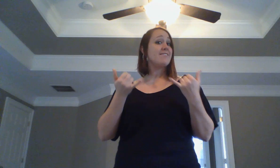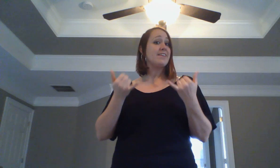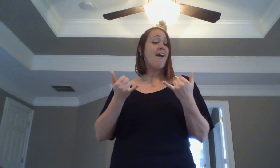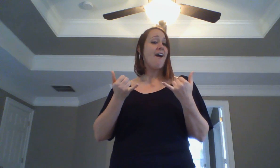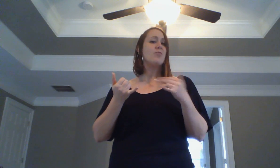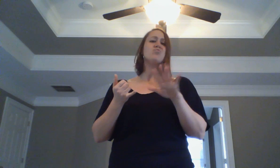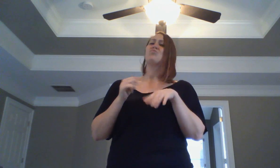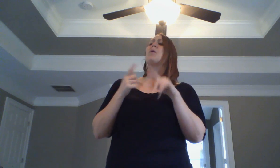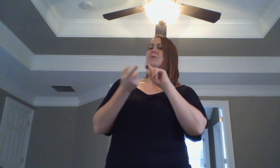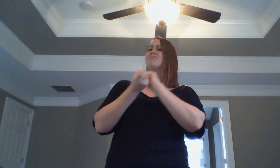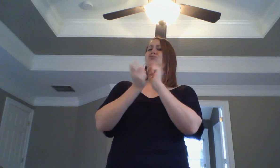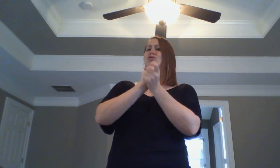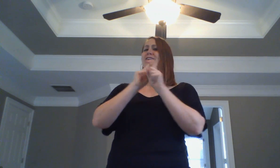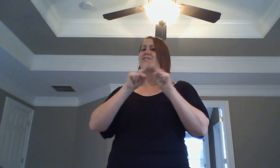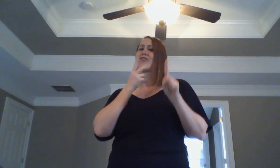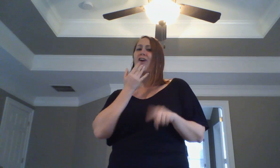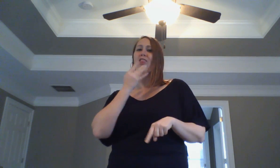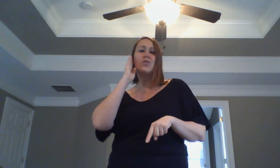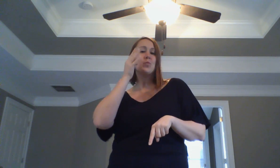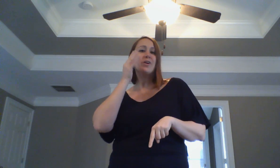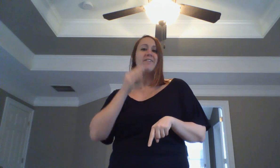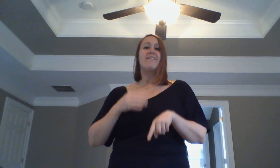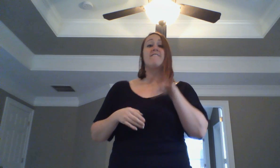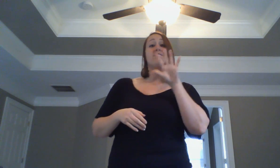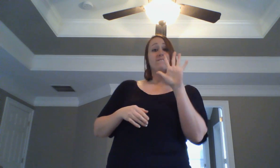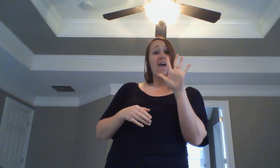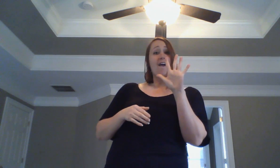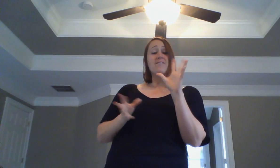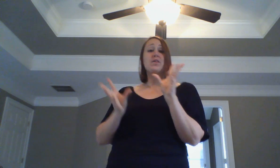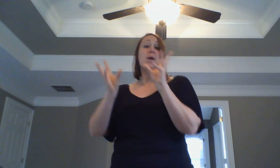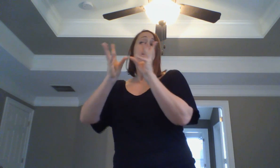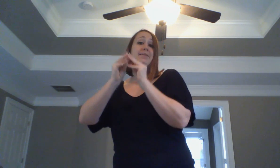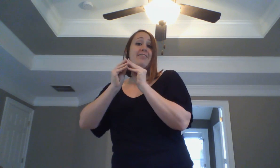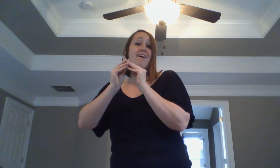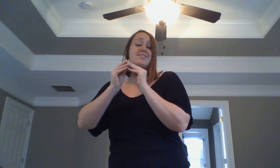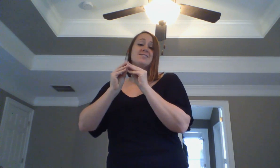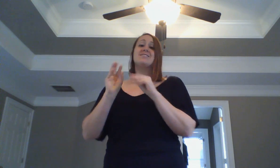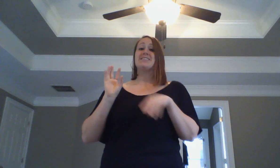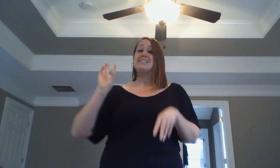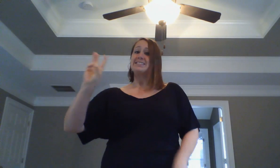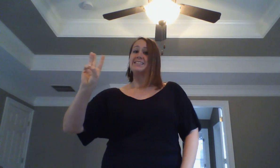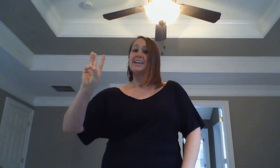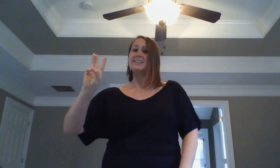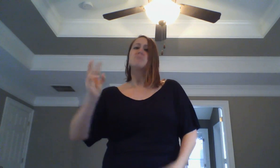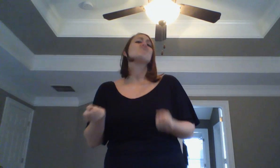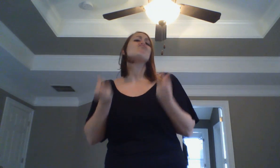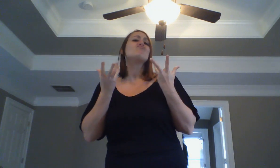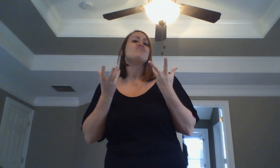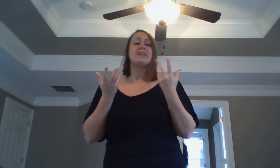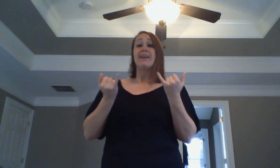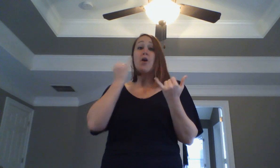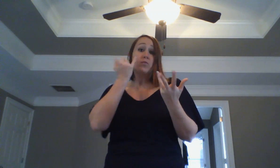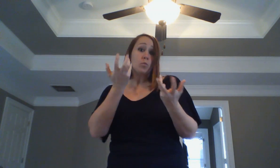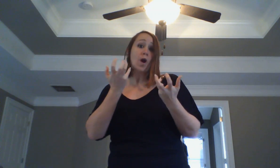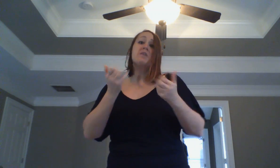different colors now, 5 plus 6. So if you want, you could pause the video and try this. You might already know the